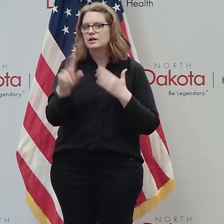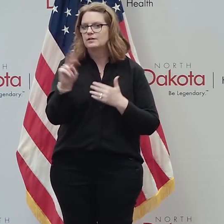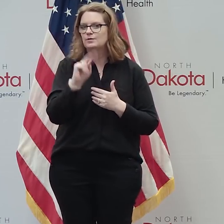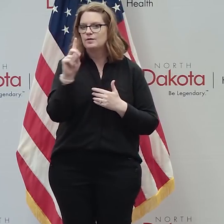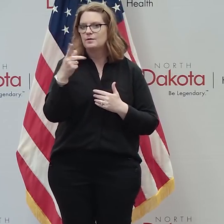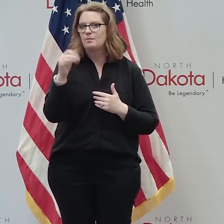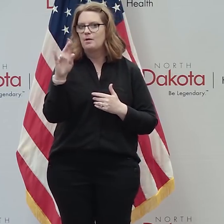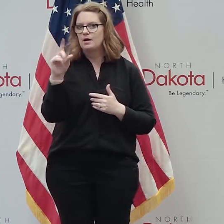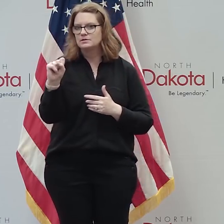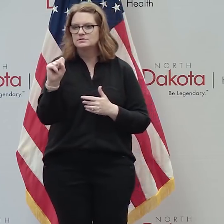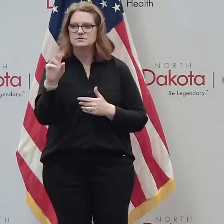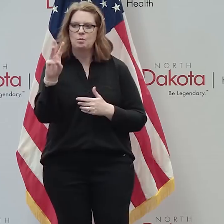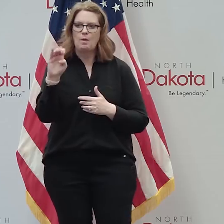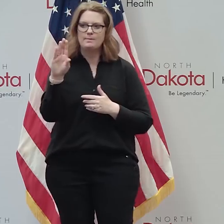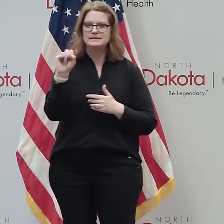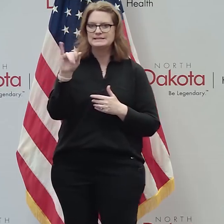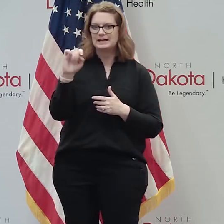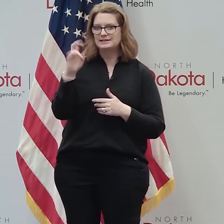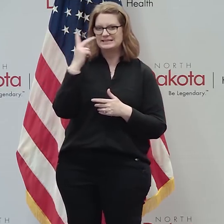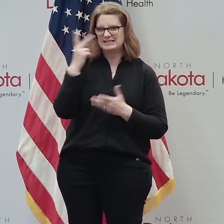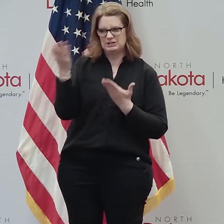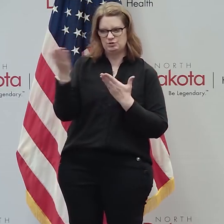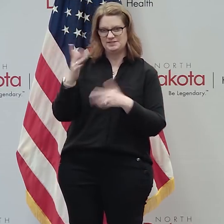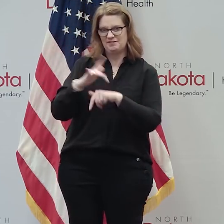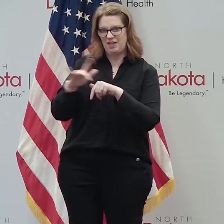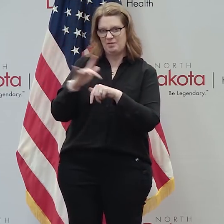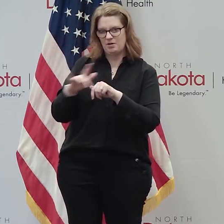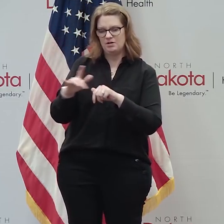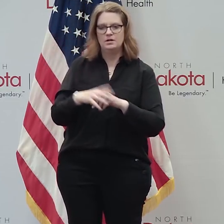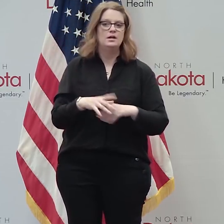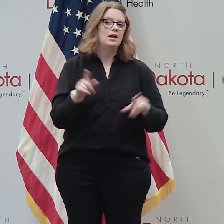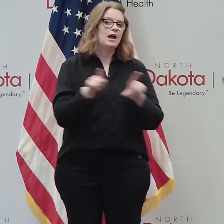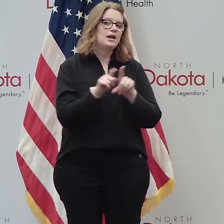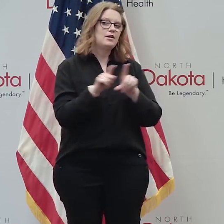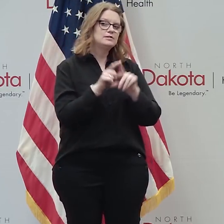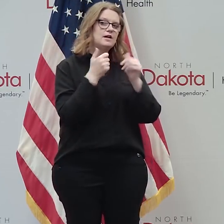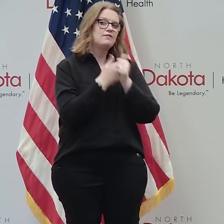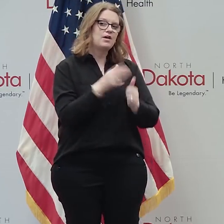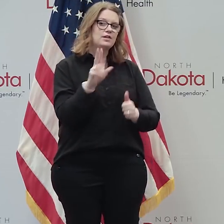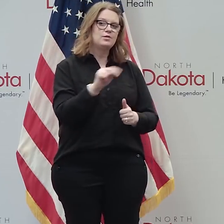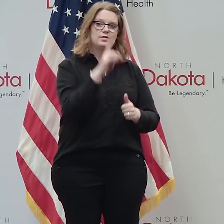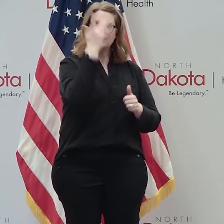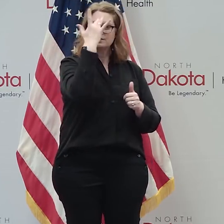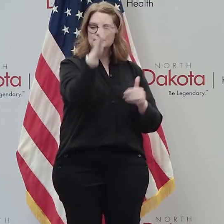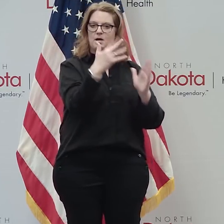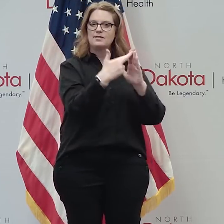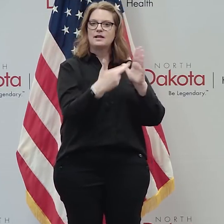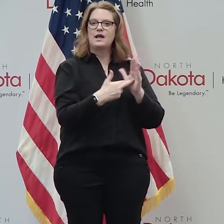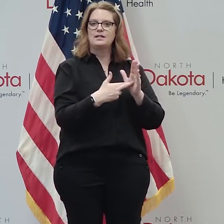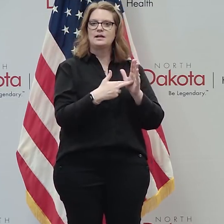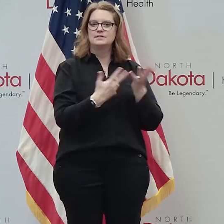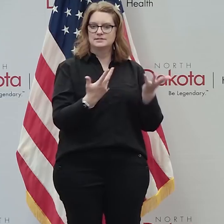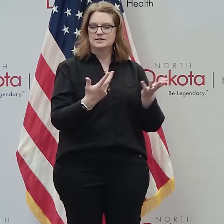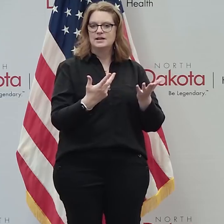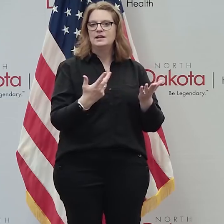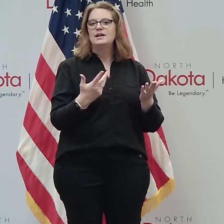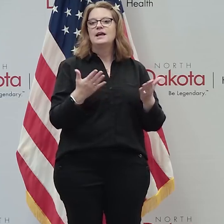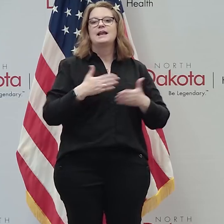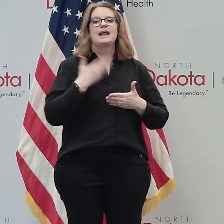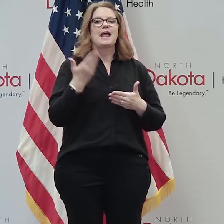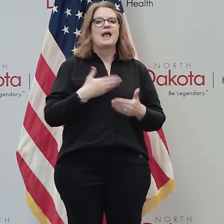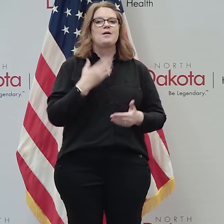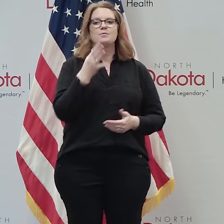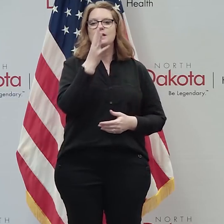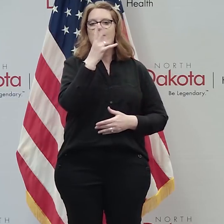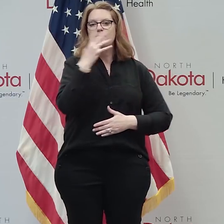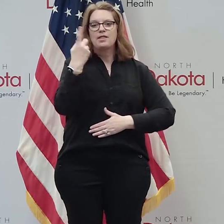Parks website to see what services are available, and practice your North Dakota Smart guidelines even when you're in the great outdoors. And again, happy Mother's